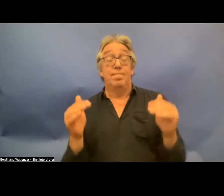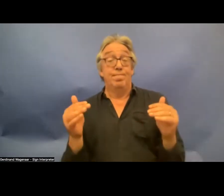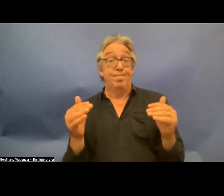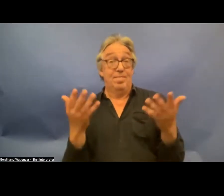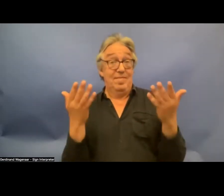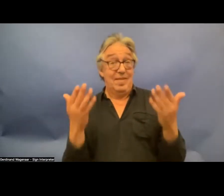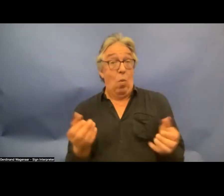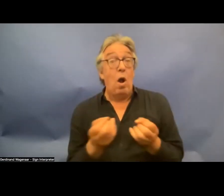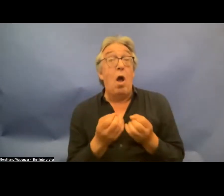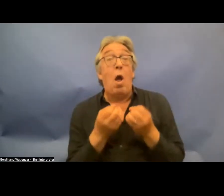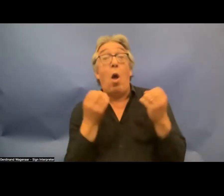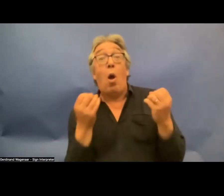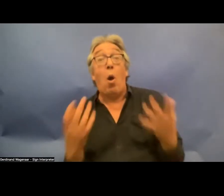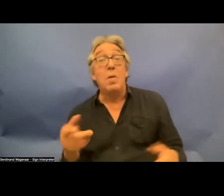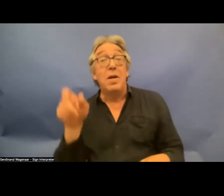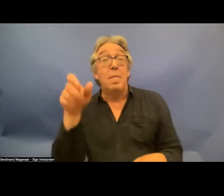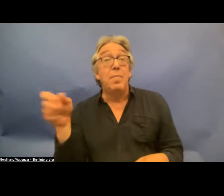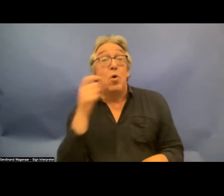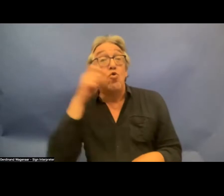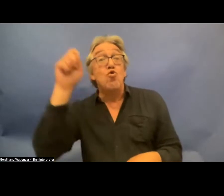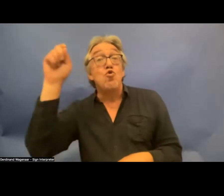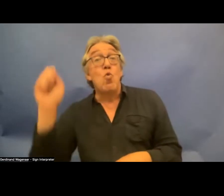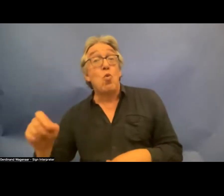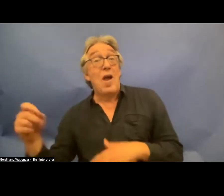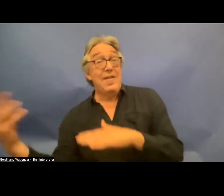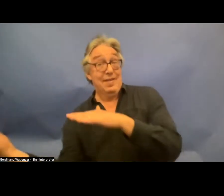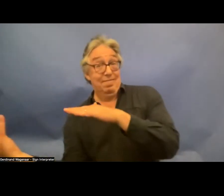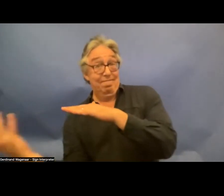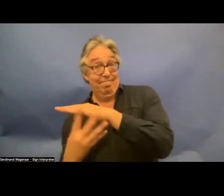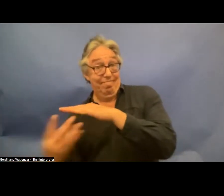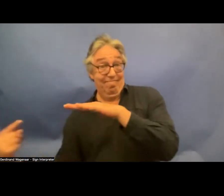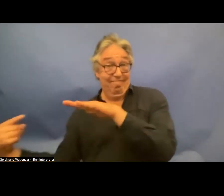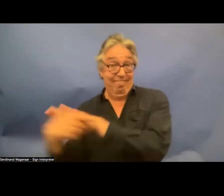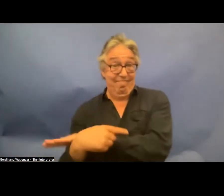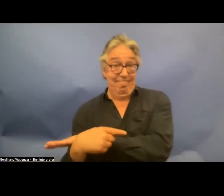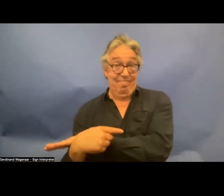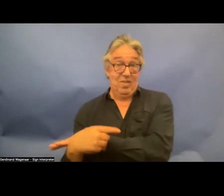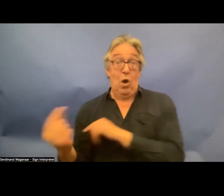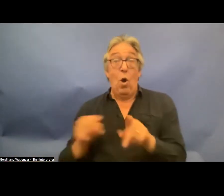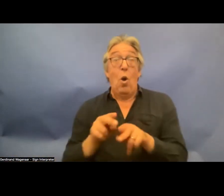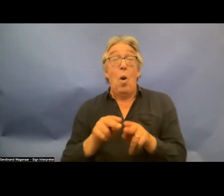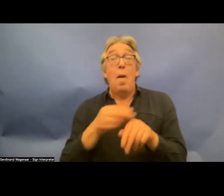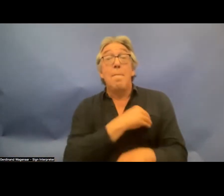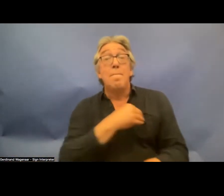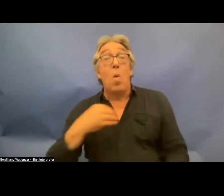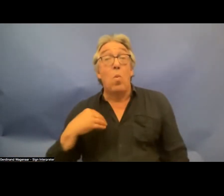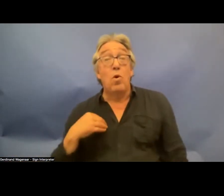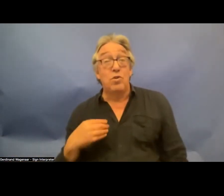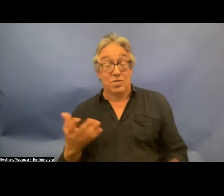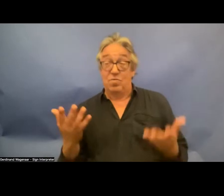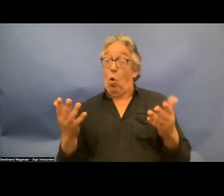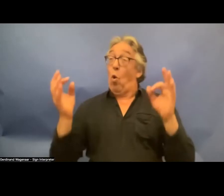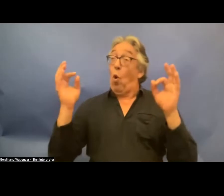in places that officially are called institutions. Deaf people are in very